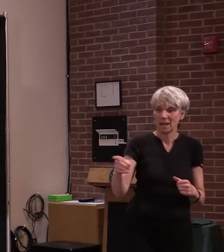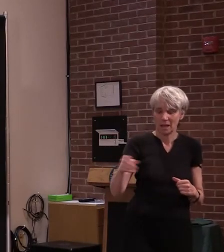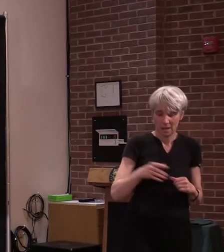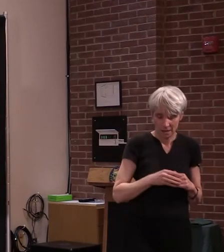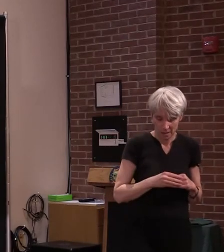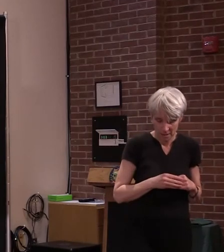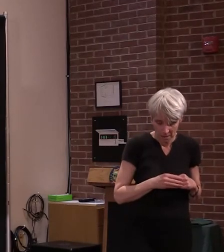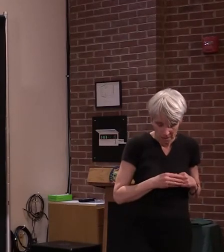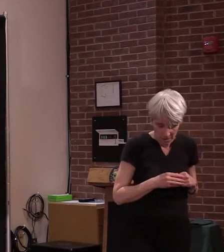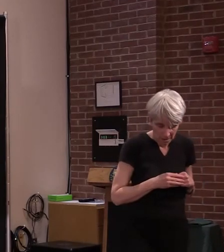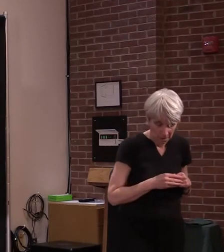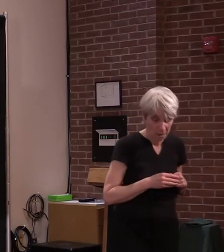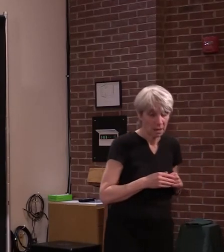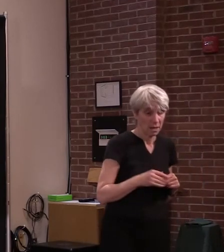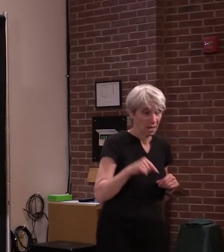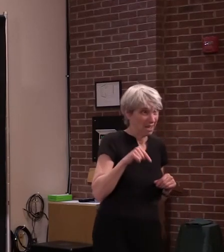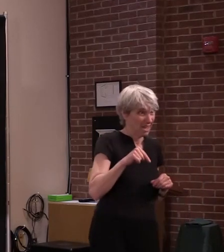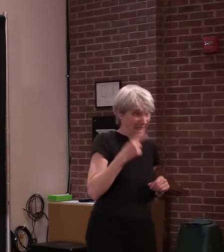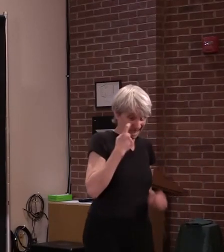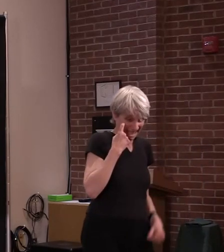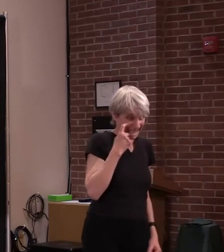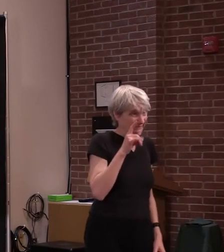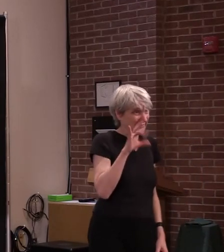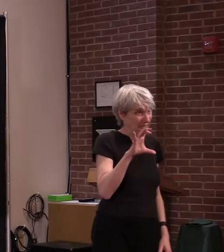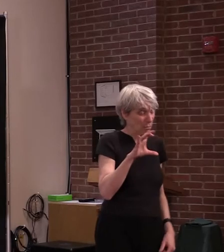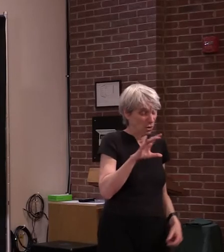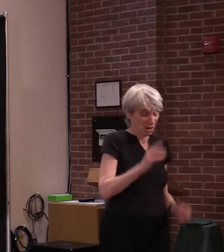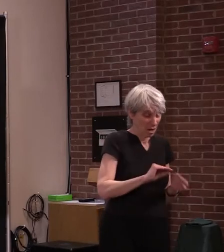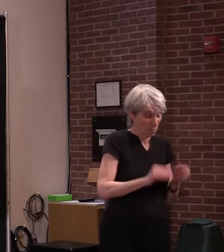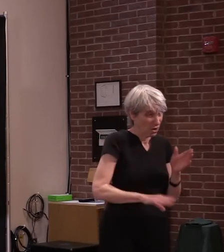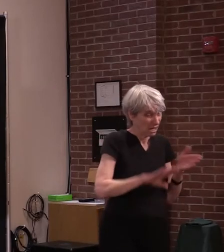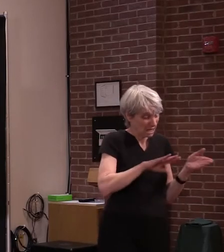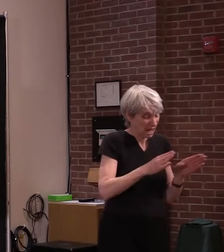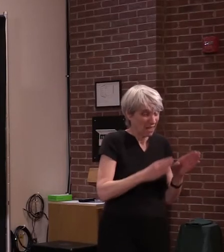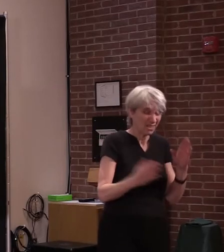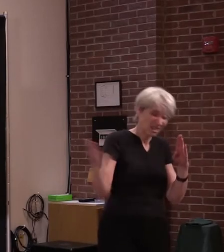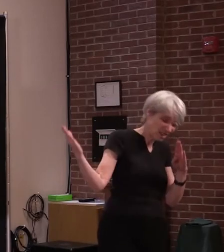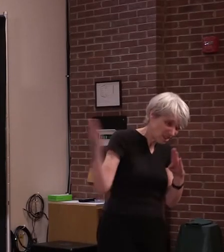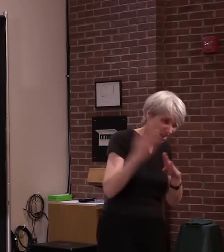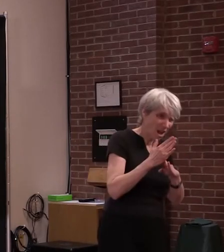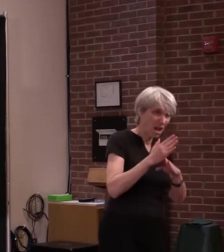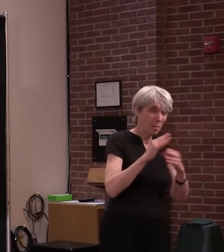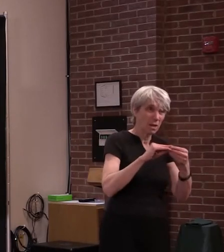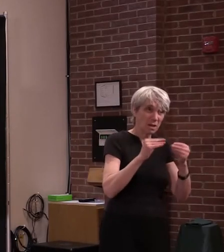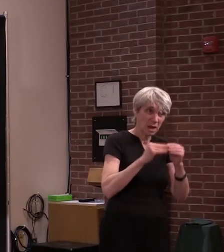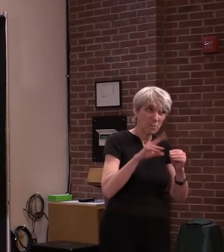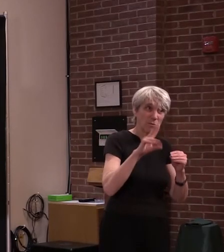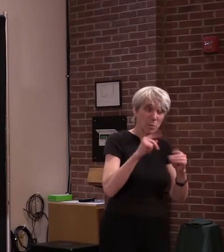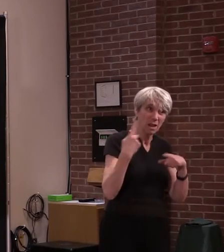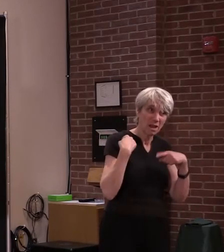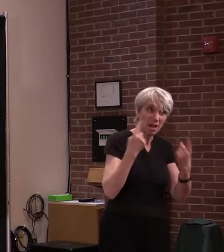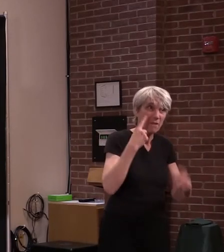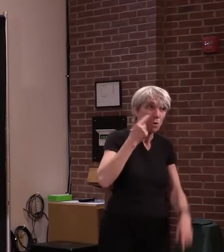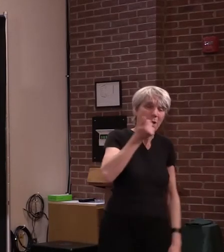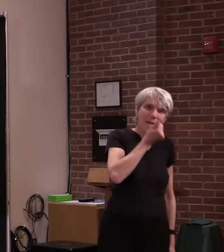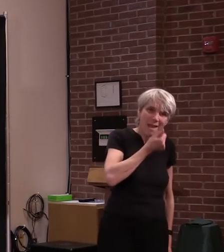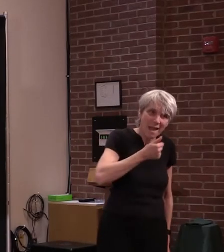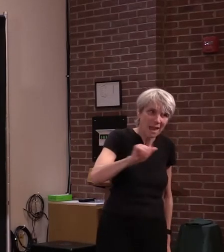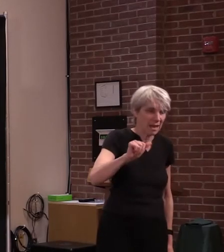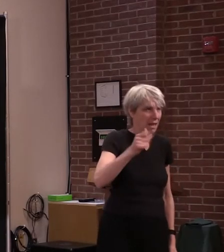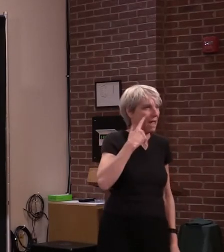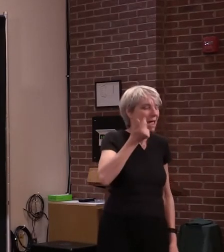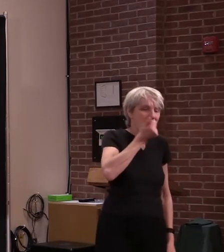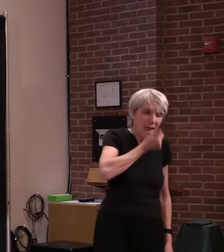Your deaths in December of last year, okay, are the highest that we've ever had in Vermont